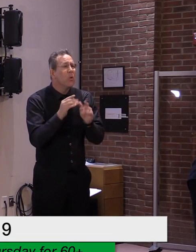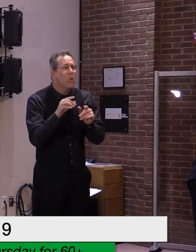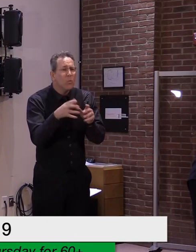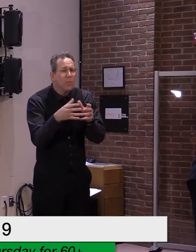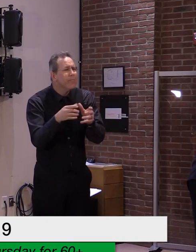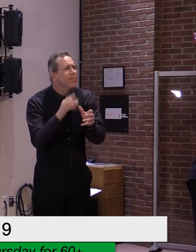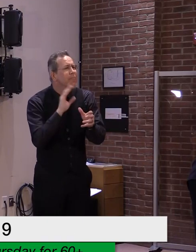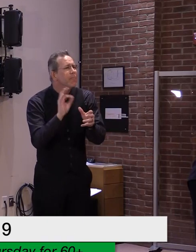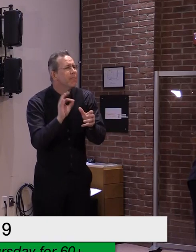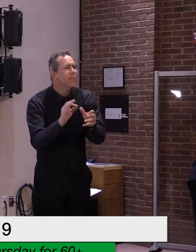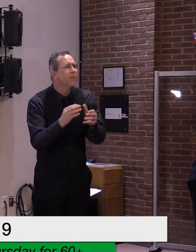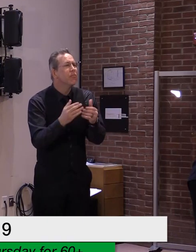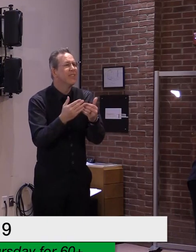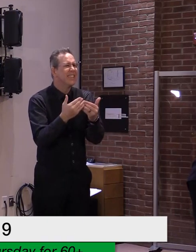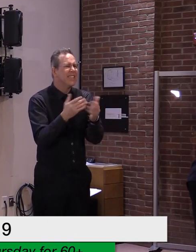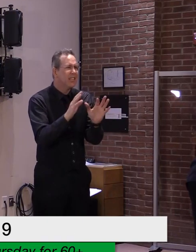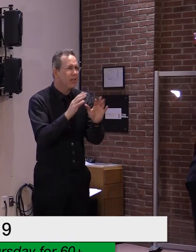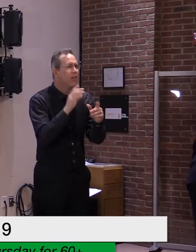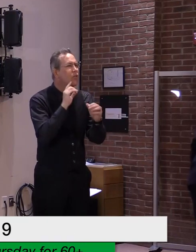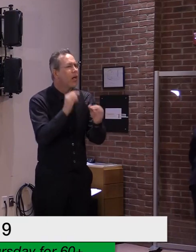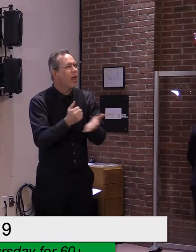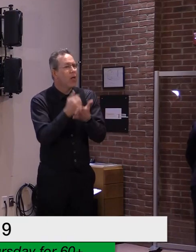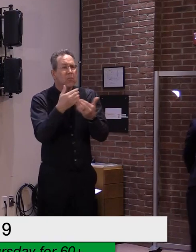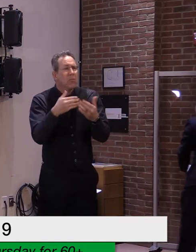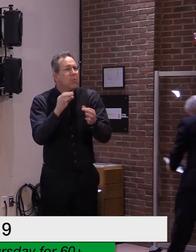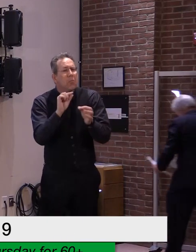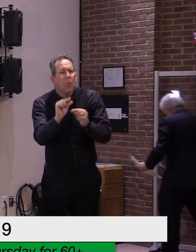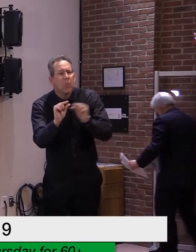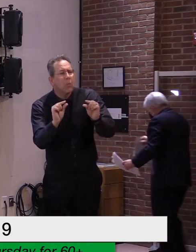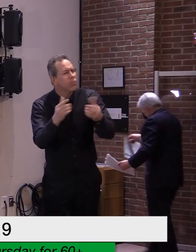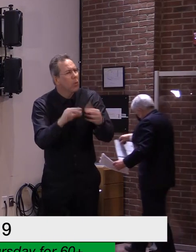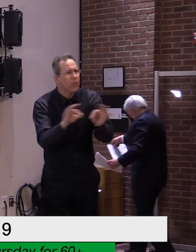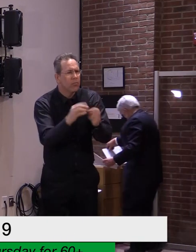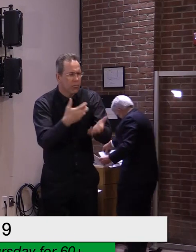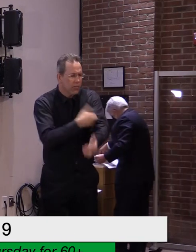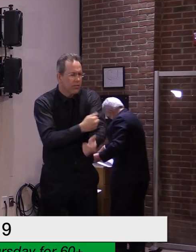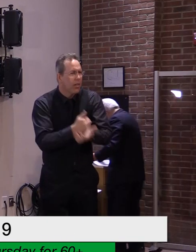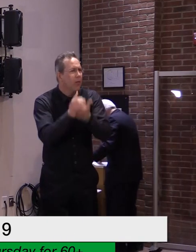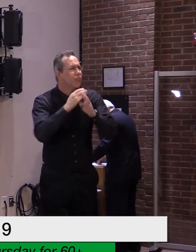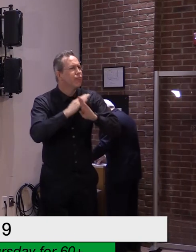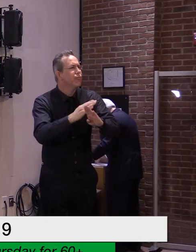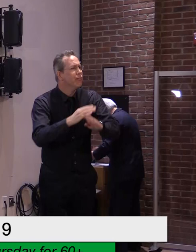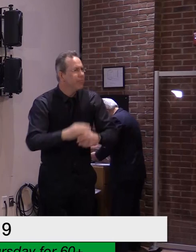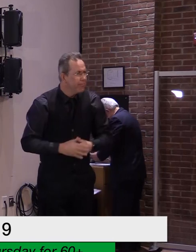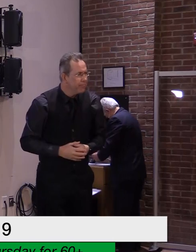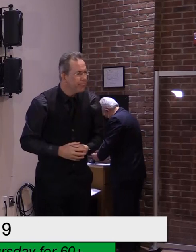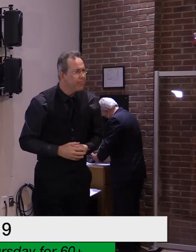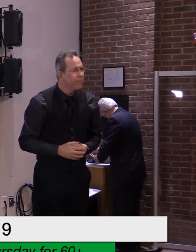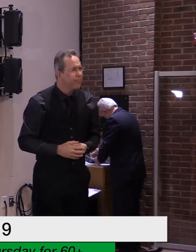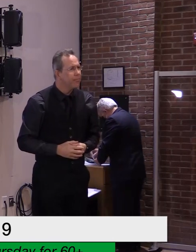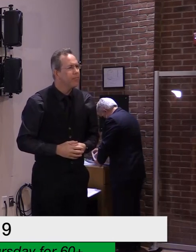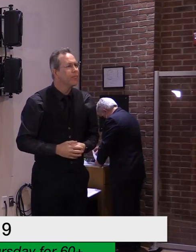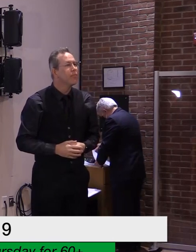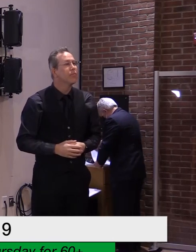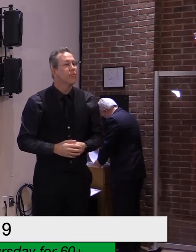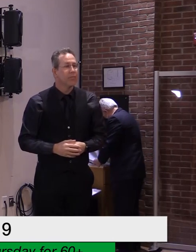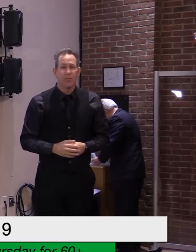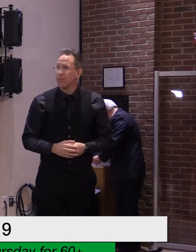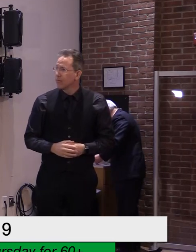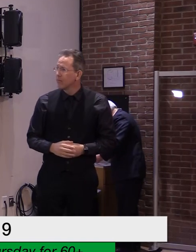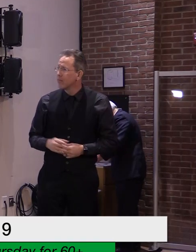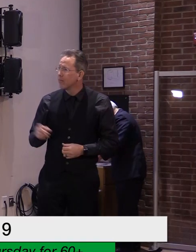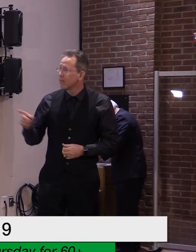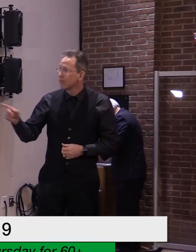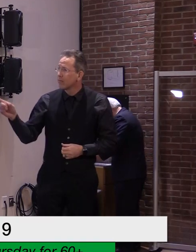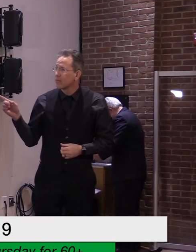save lives. This week, we reported 850 new COVID-19 cases, an increase of 61 cases over